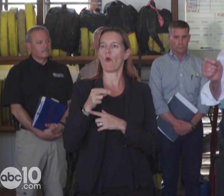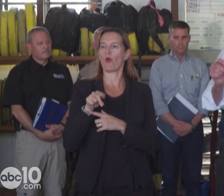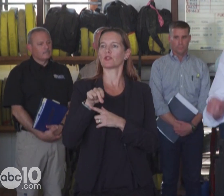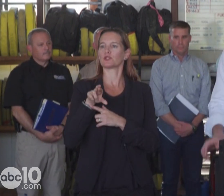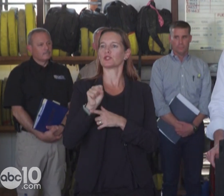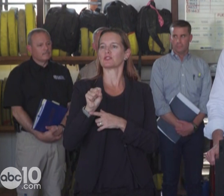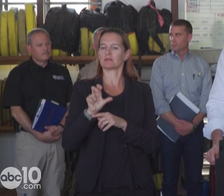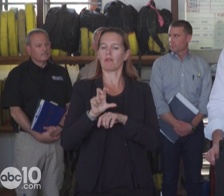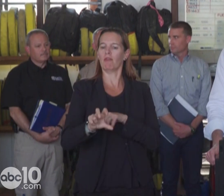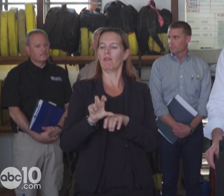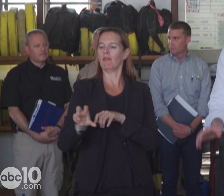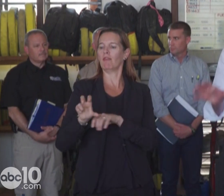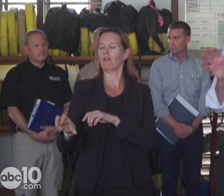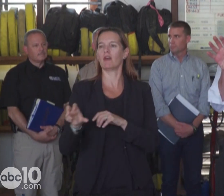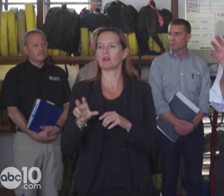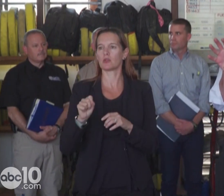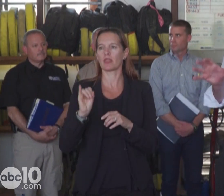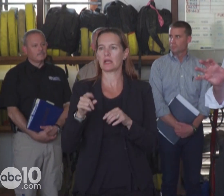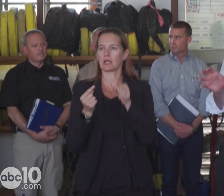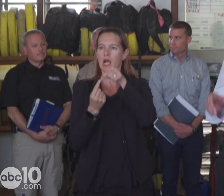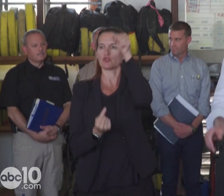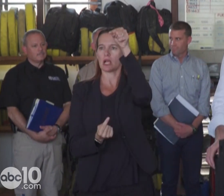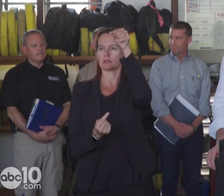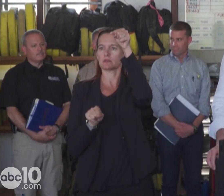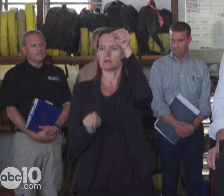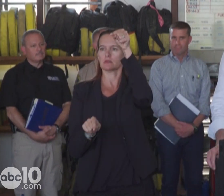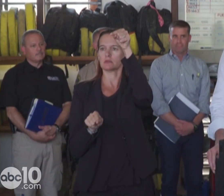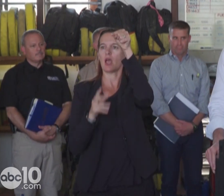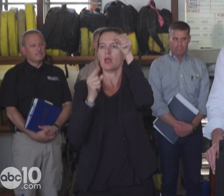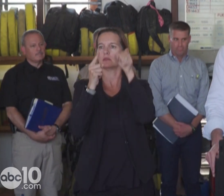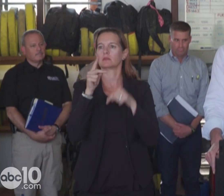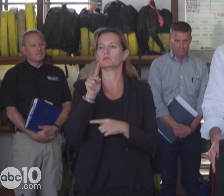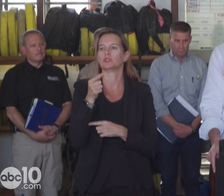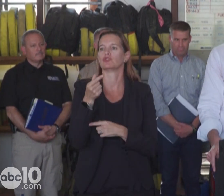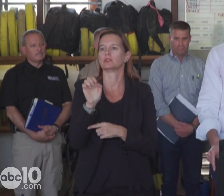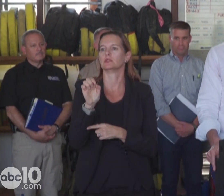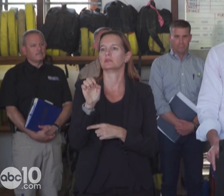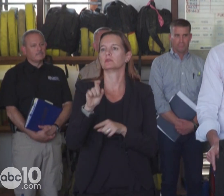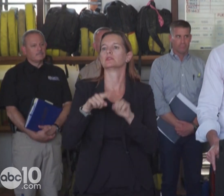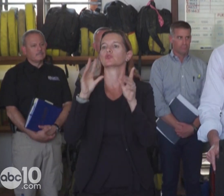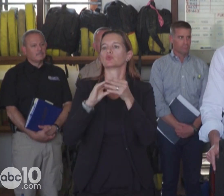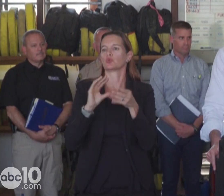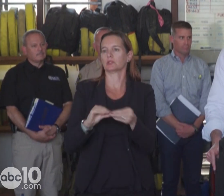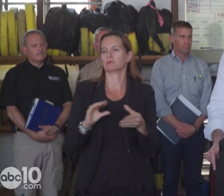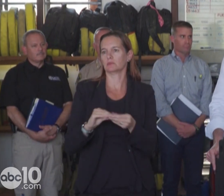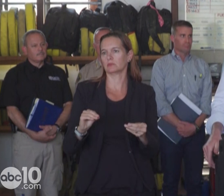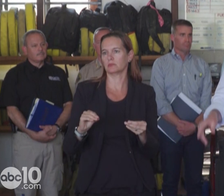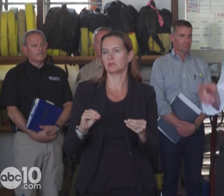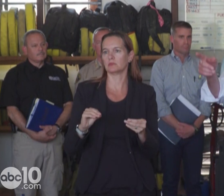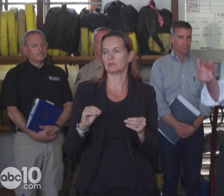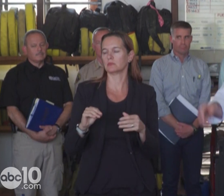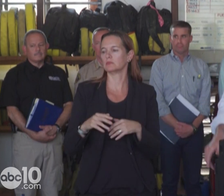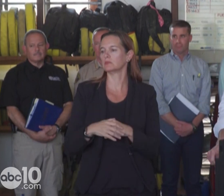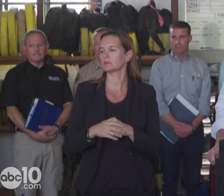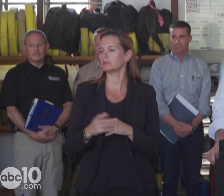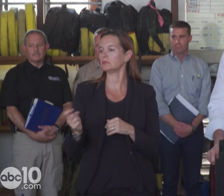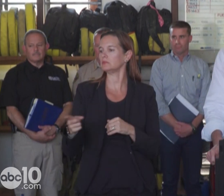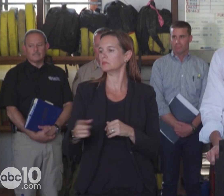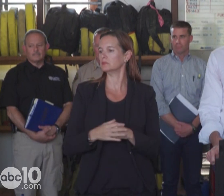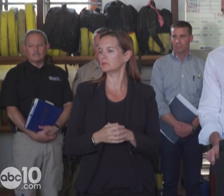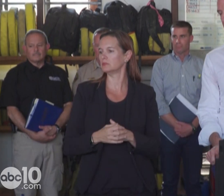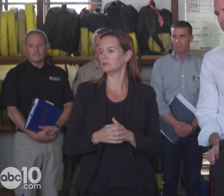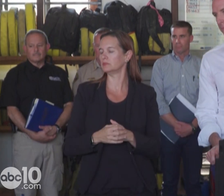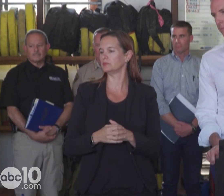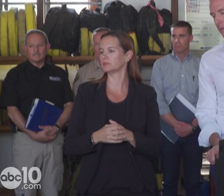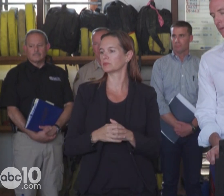the fundamental contrast between the way they operate and the way Pacific Gas and Electric has operated over the last few decades.